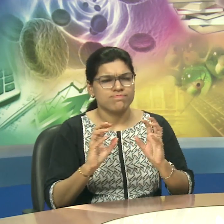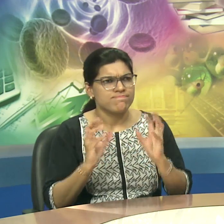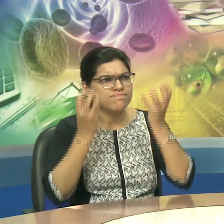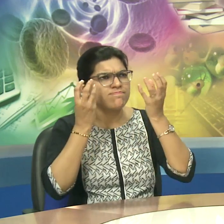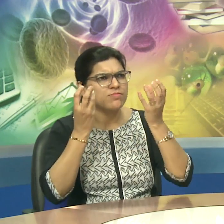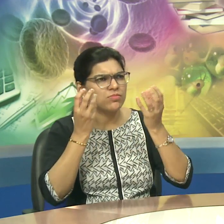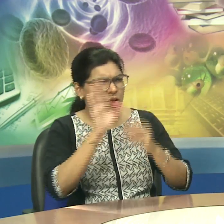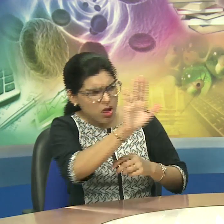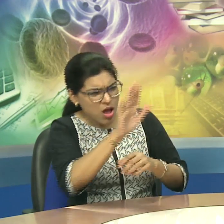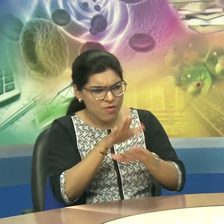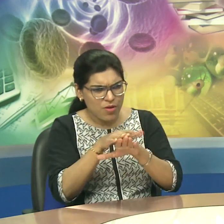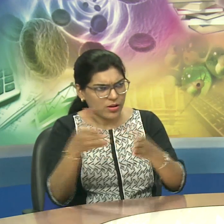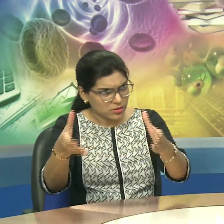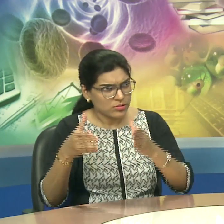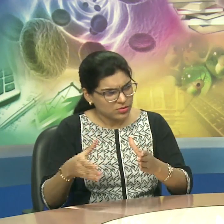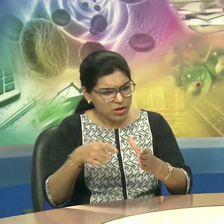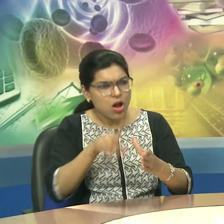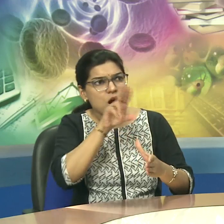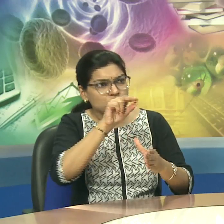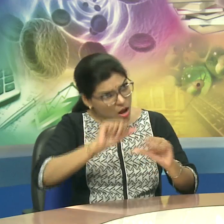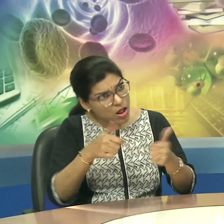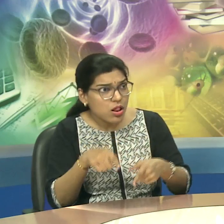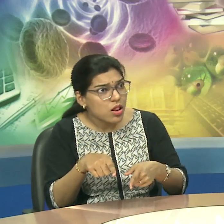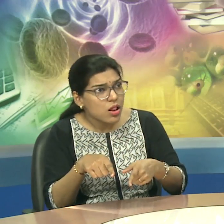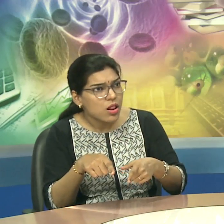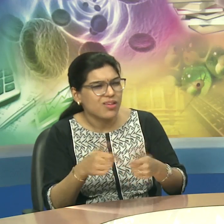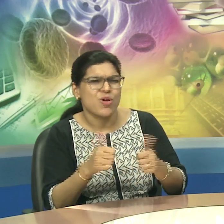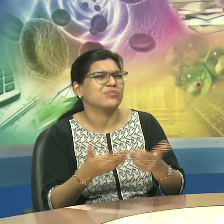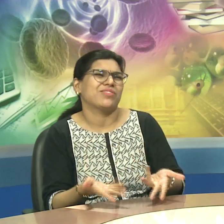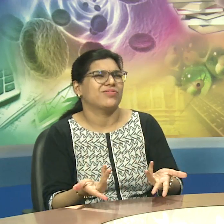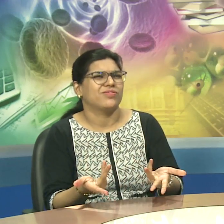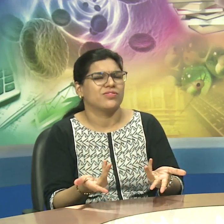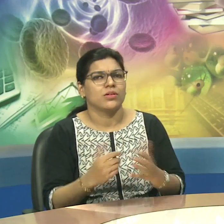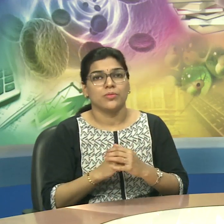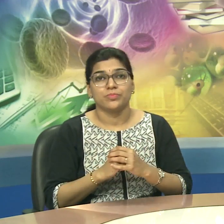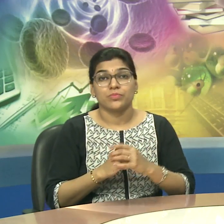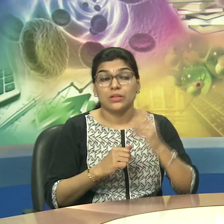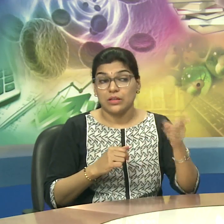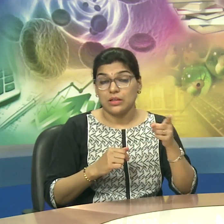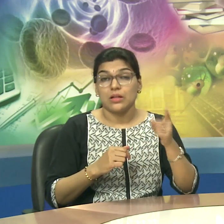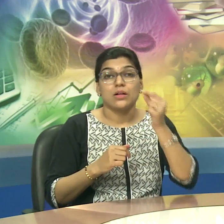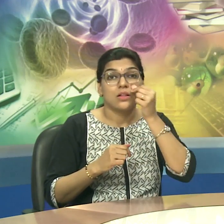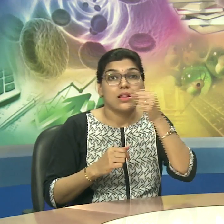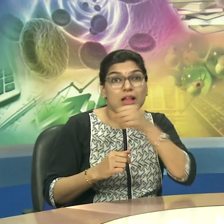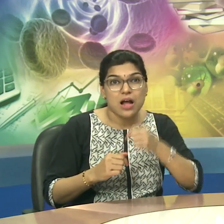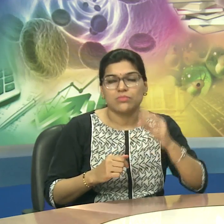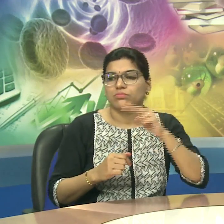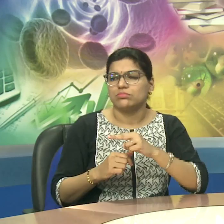But he replied, goldfish don't talk. And she protested, well, neither did your